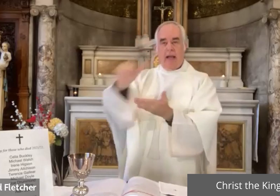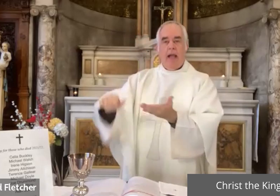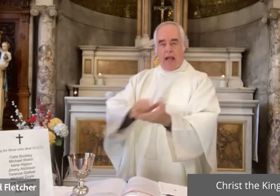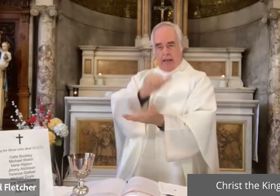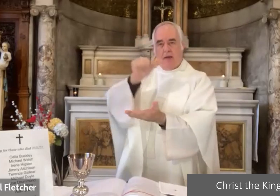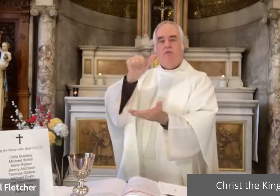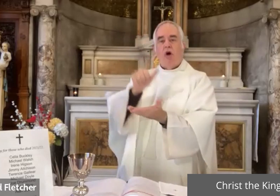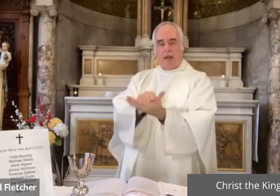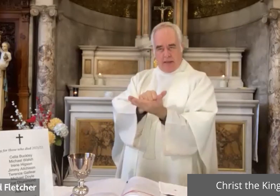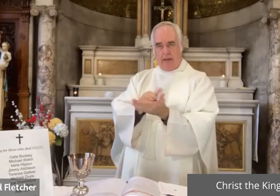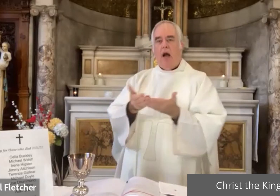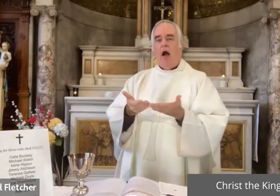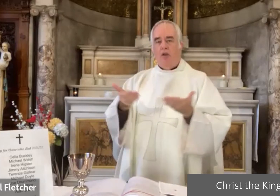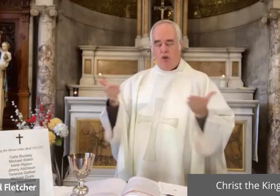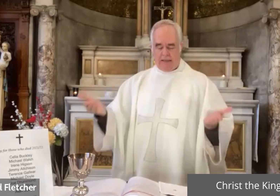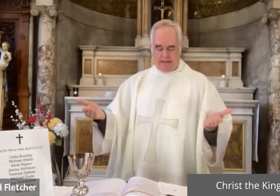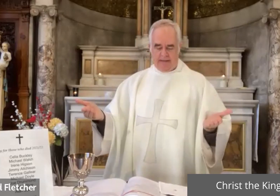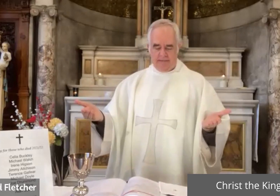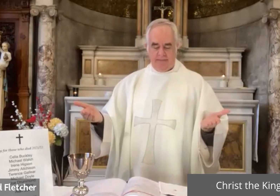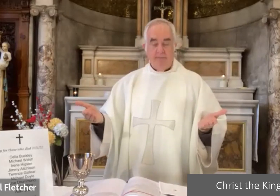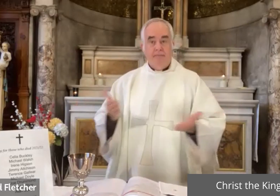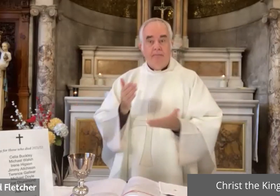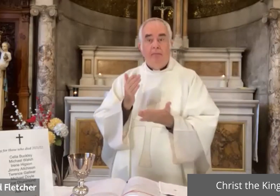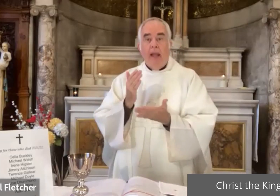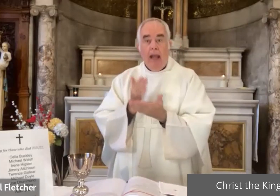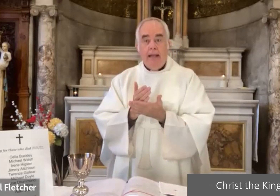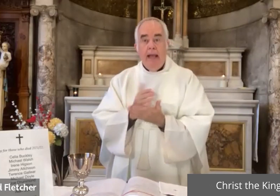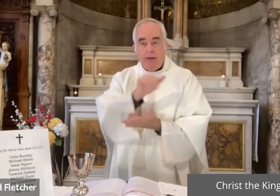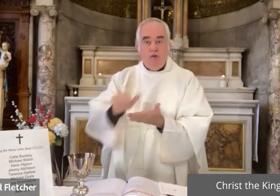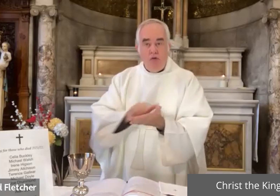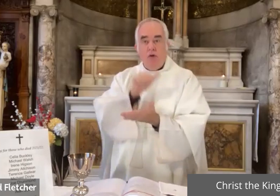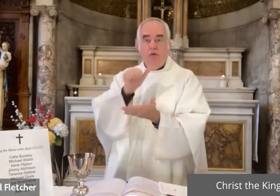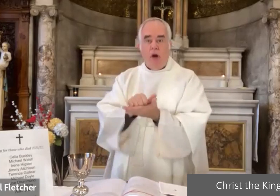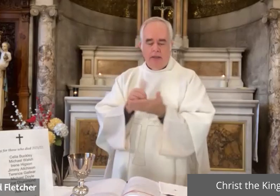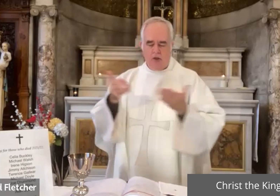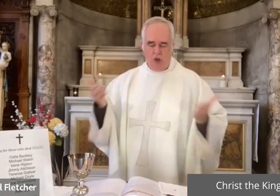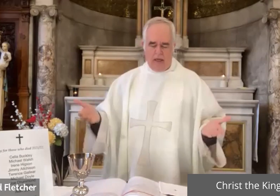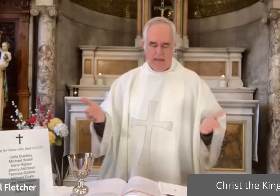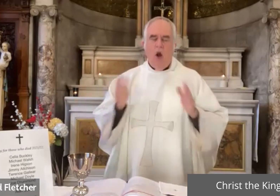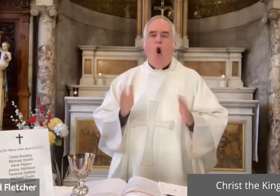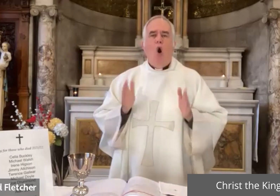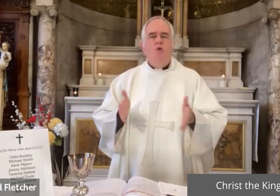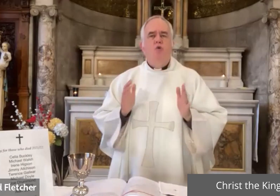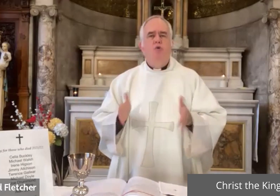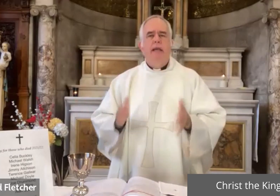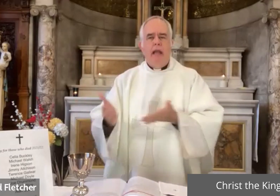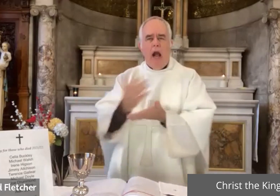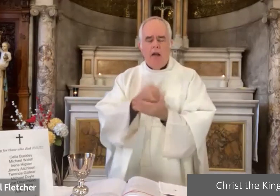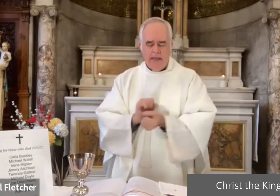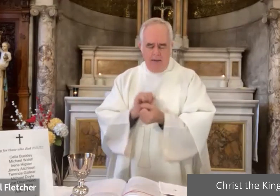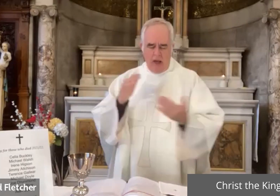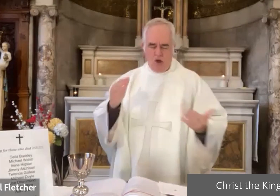God, which is right and just. It is truly right and just, our